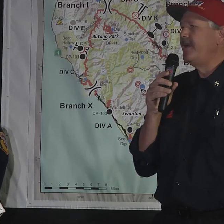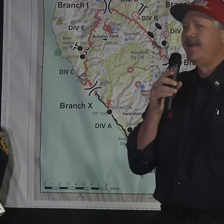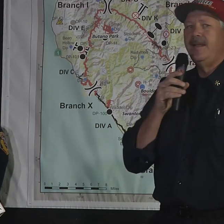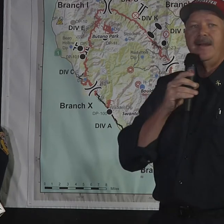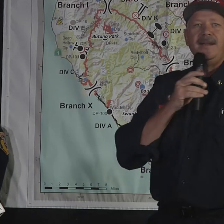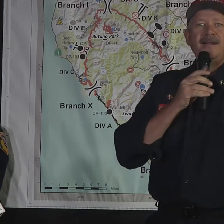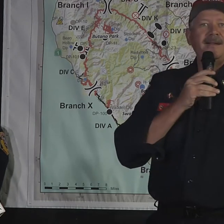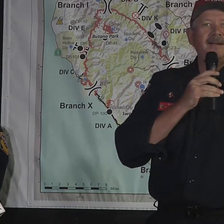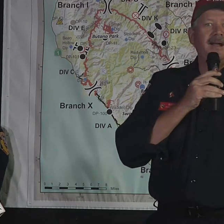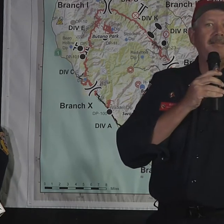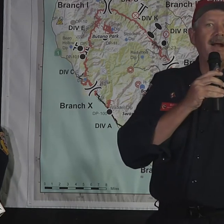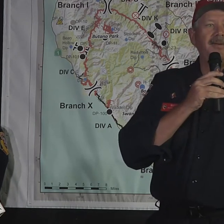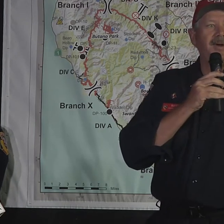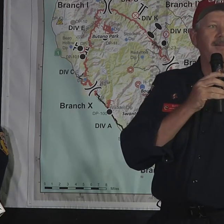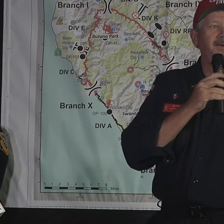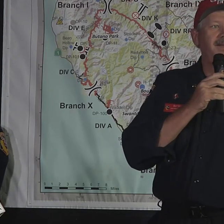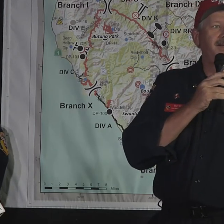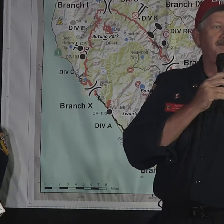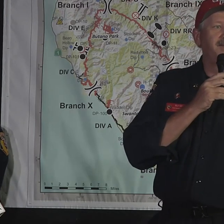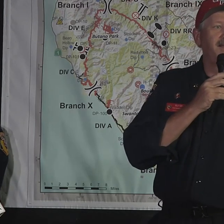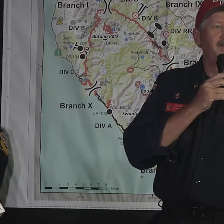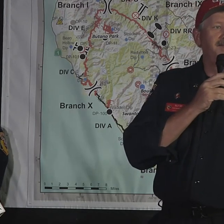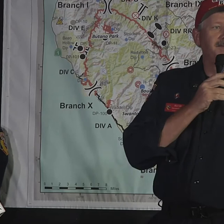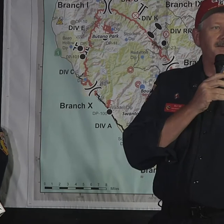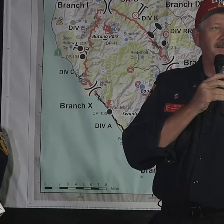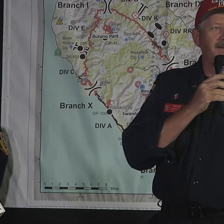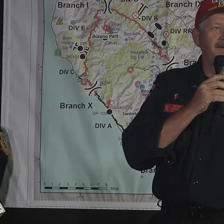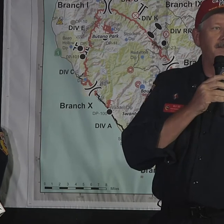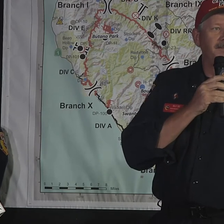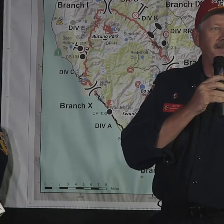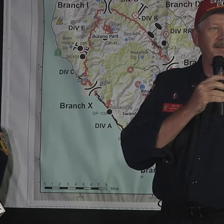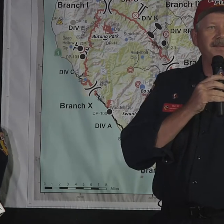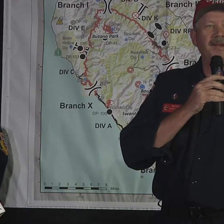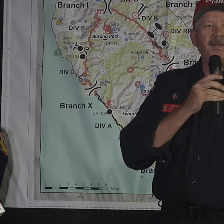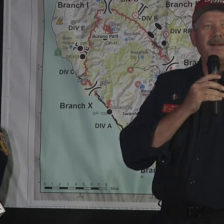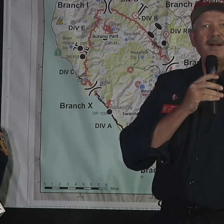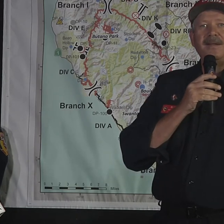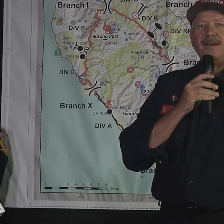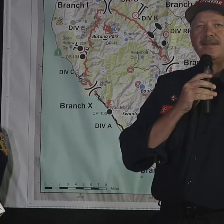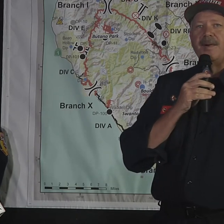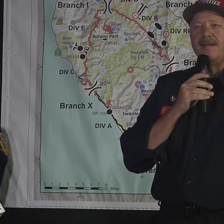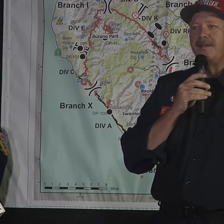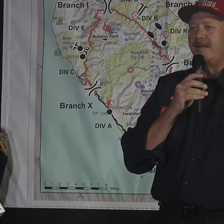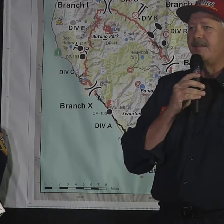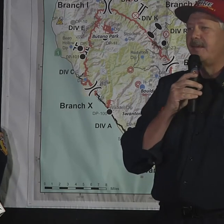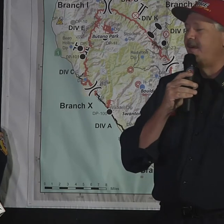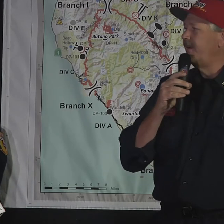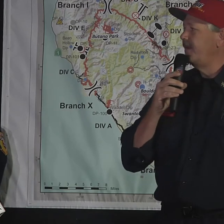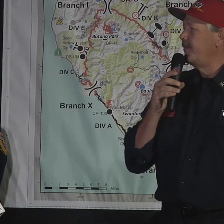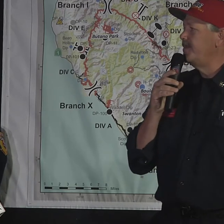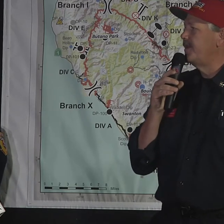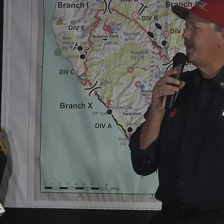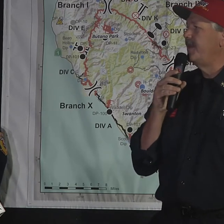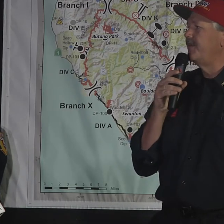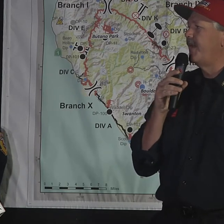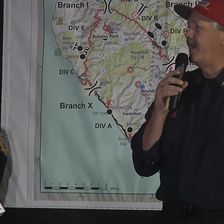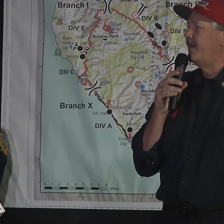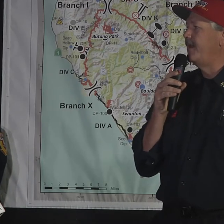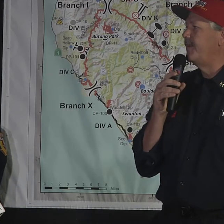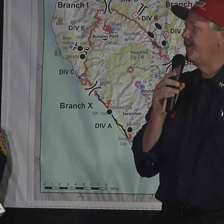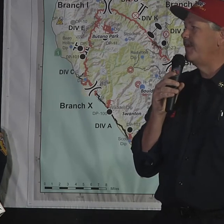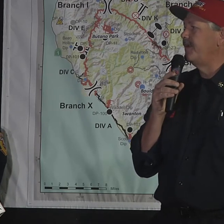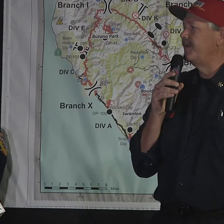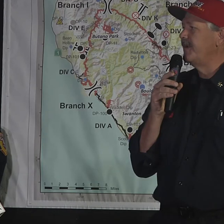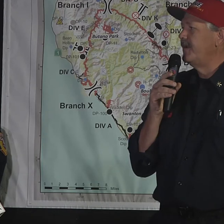identify any private property that has been damaged or destroyed. This is going to be a long, tedious process. The majority of this